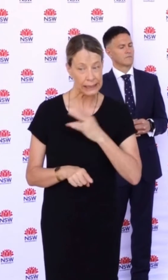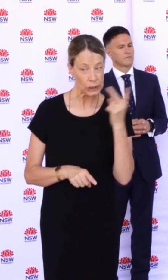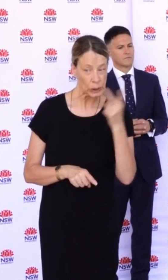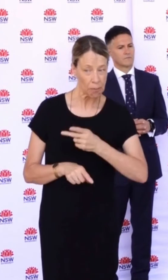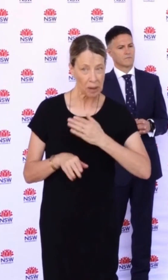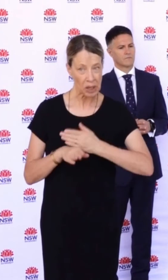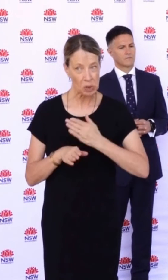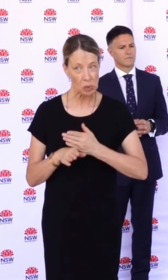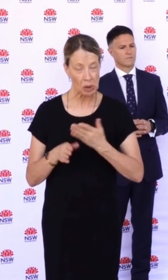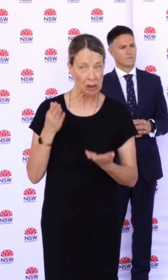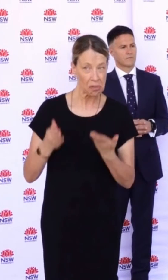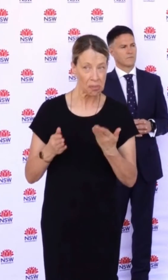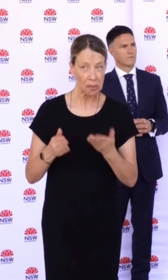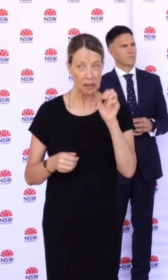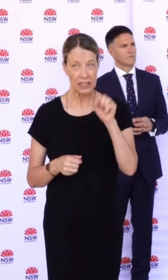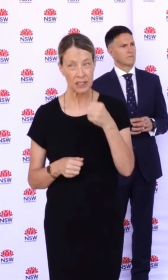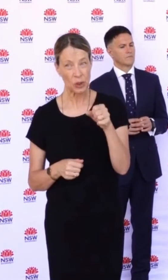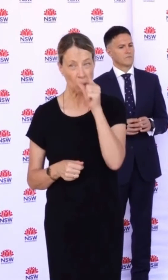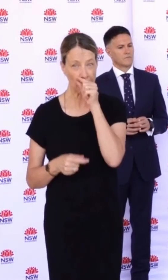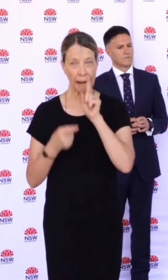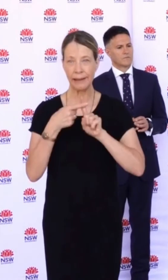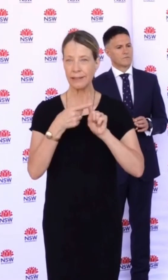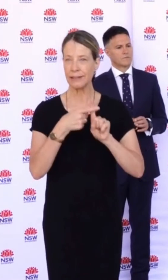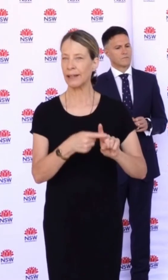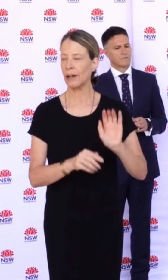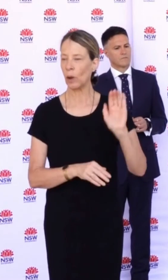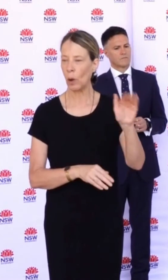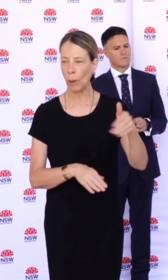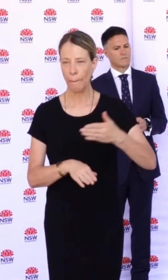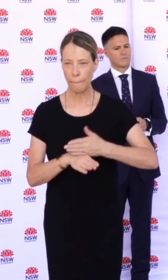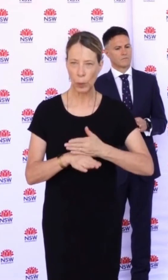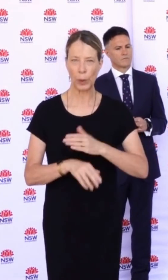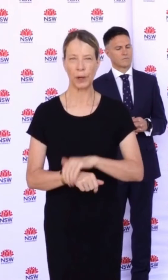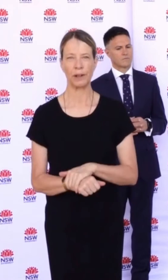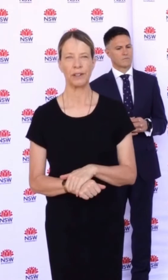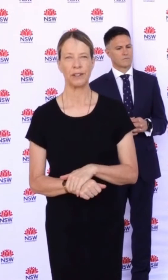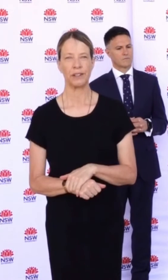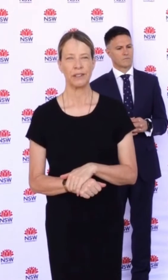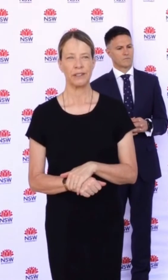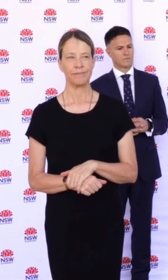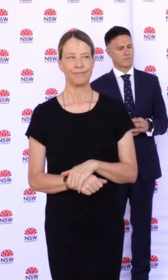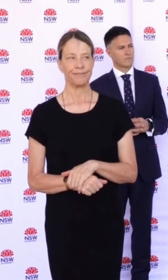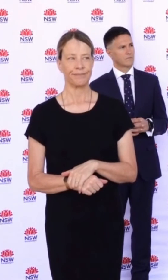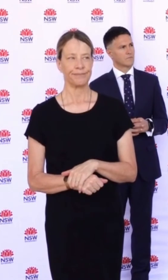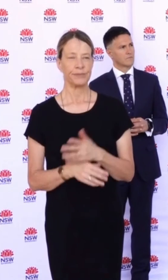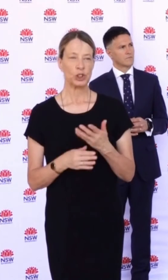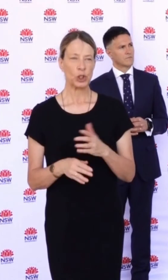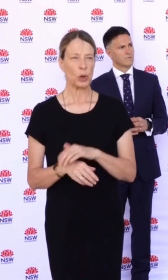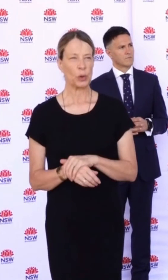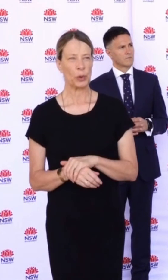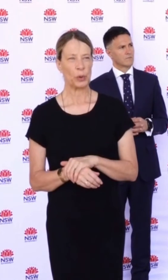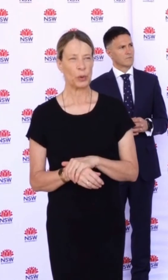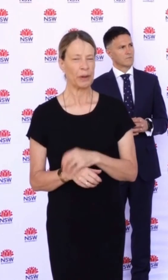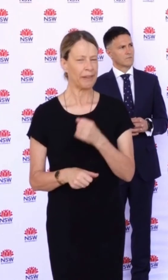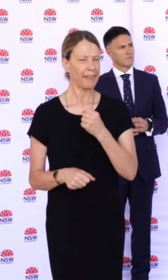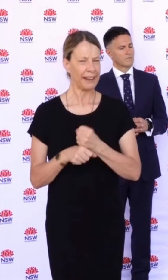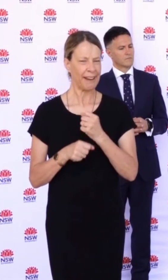to the employers and their staff to determine whether or not people should be at work. But I think it's fair to say